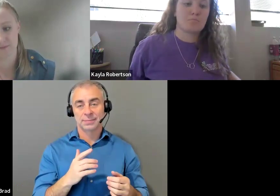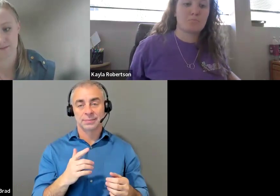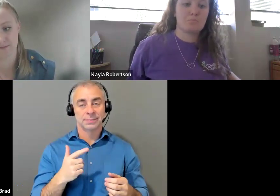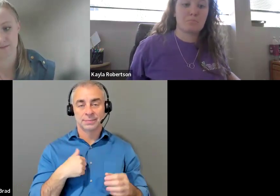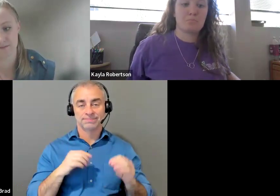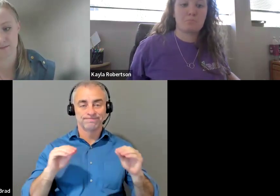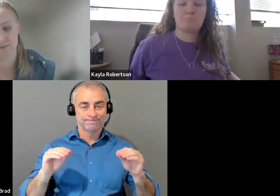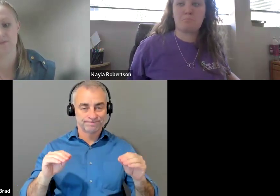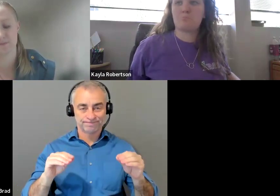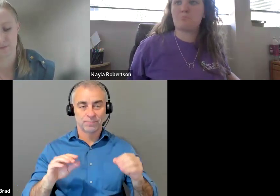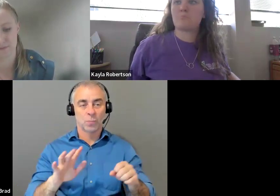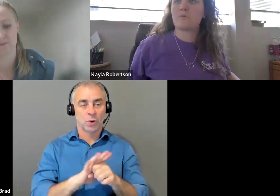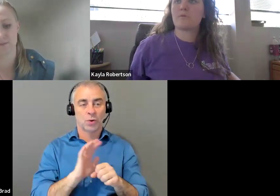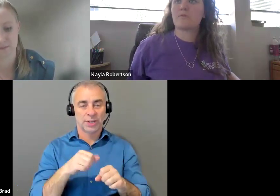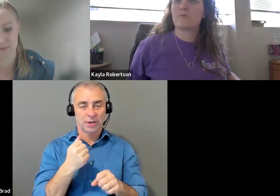year as well.